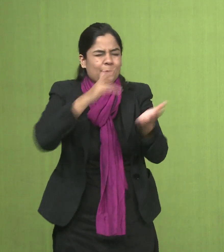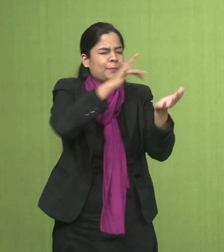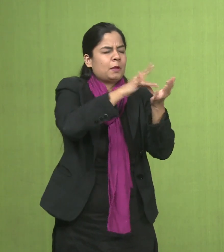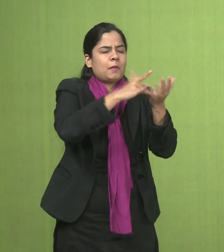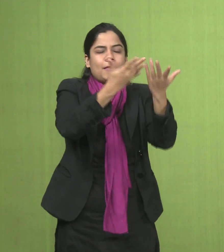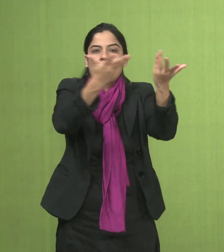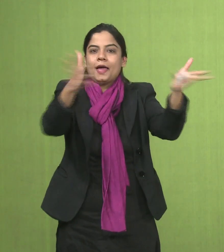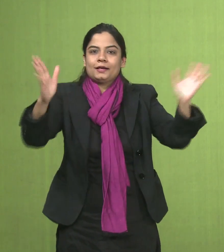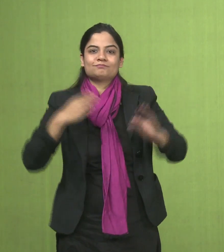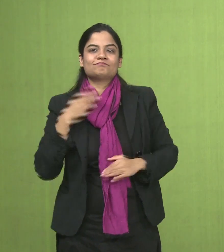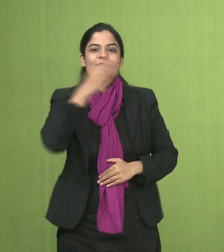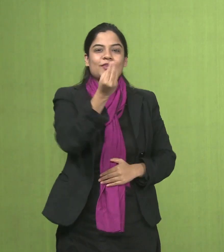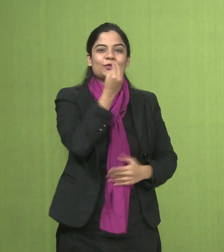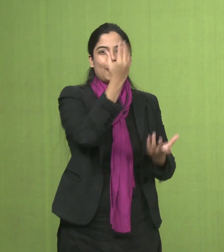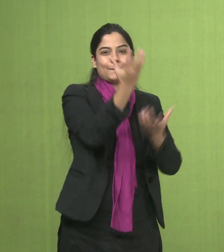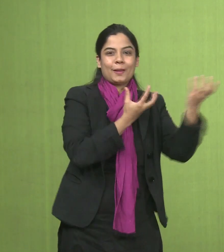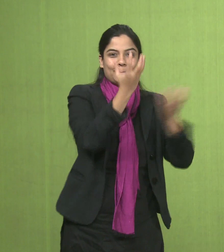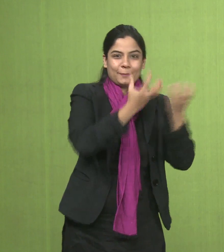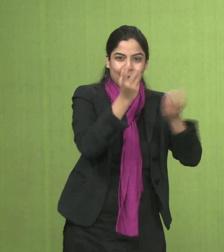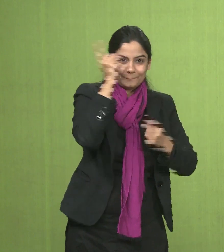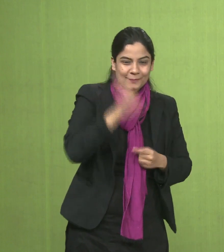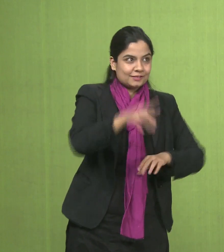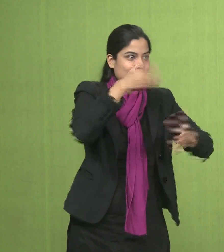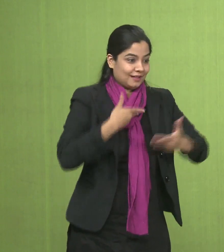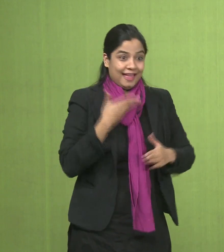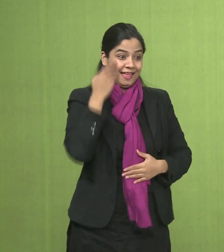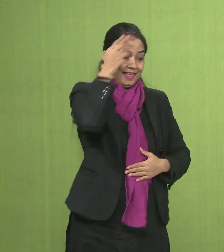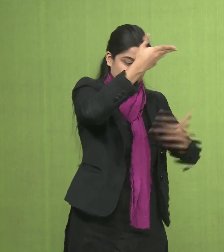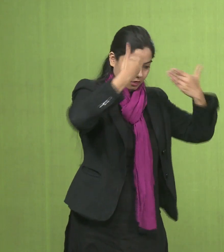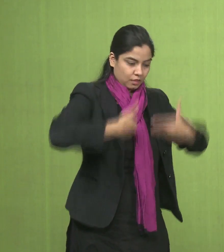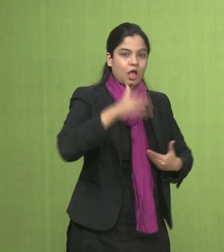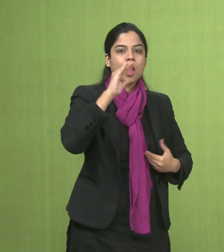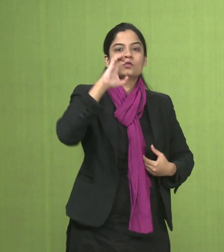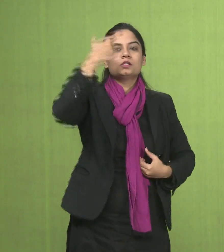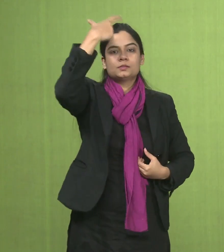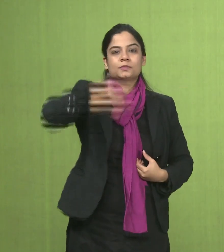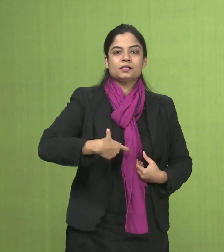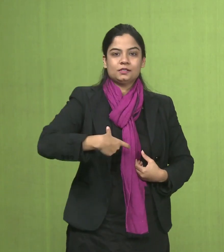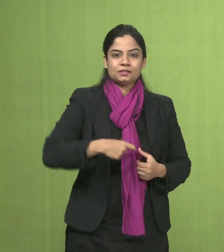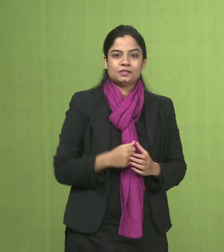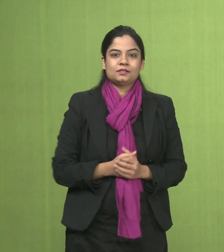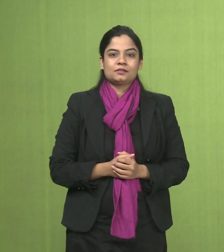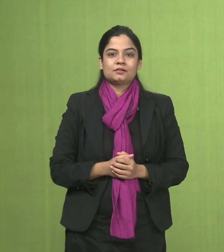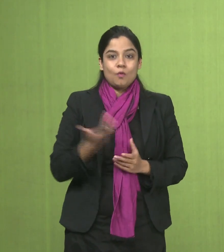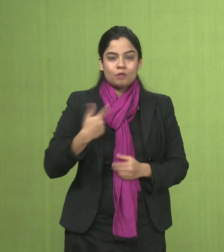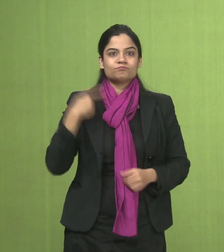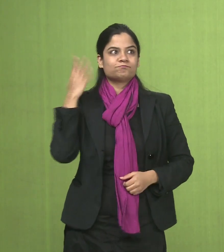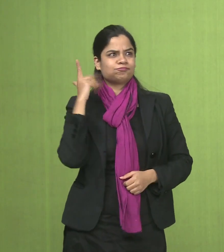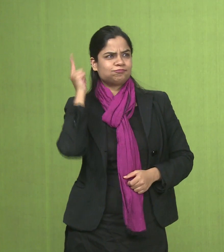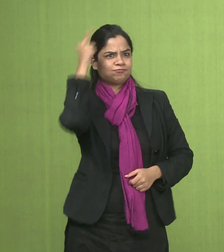services to satisfy their needs, be it food or anything. We go to the market and we buy things. So the person who's going